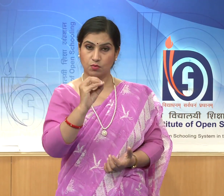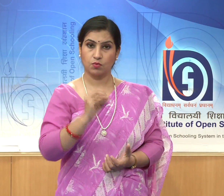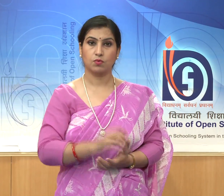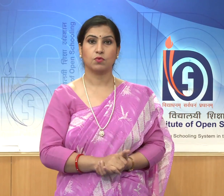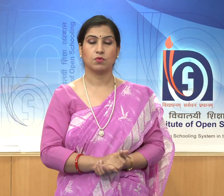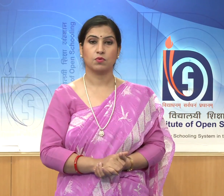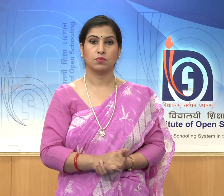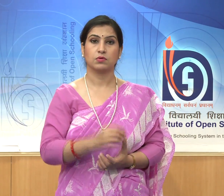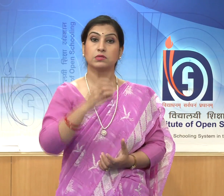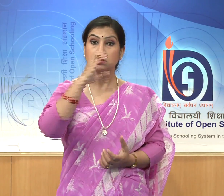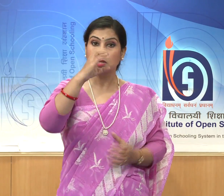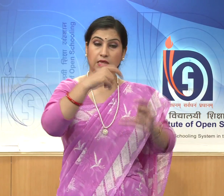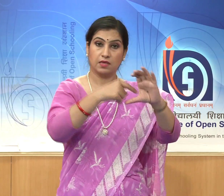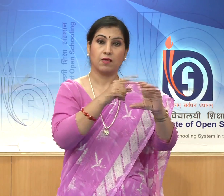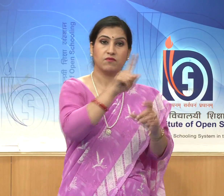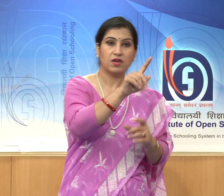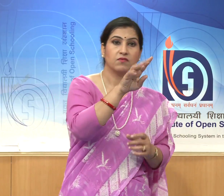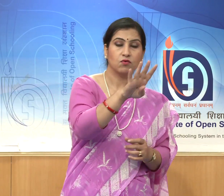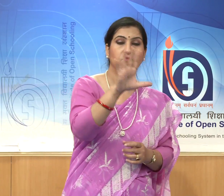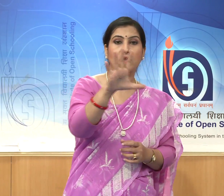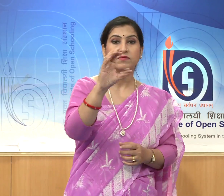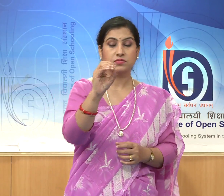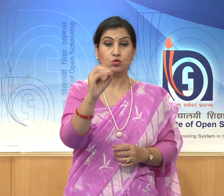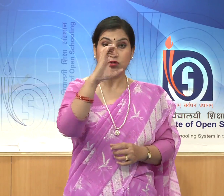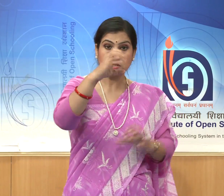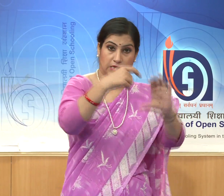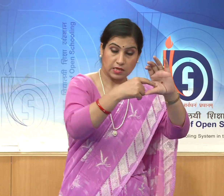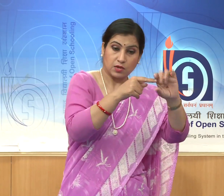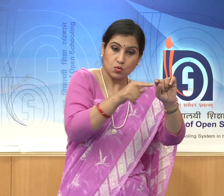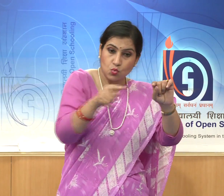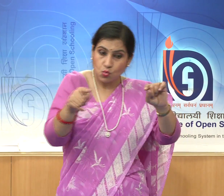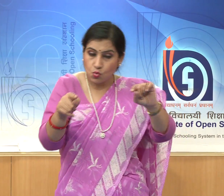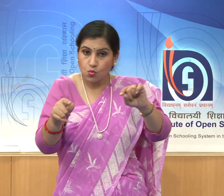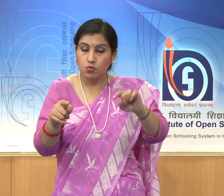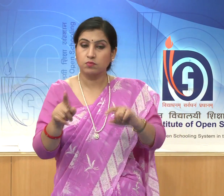1450 CE to